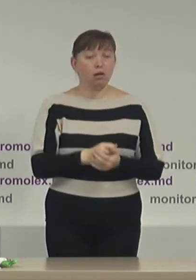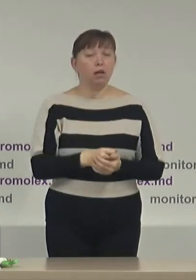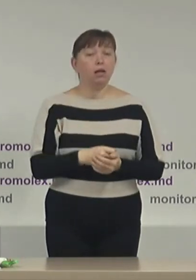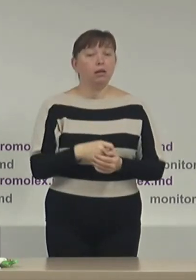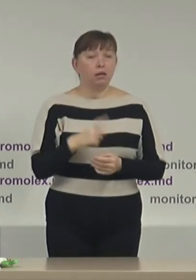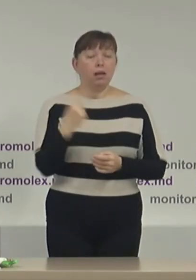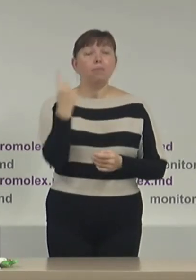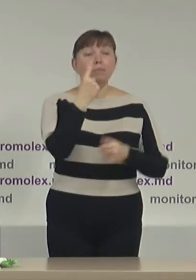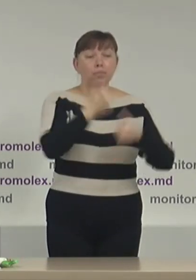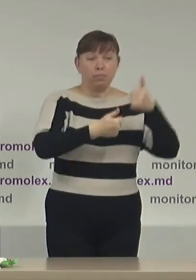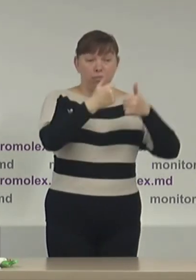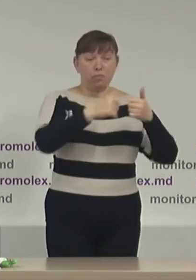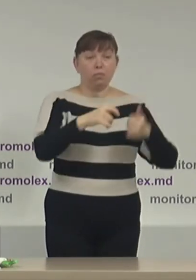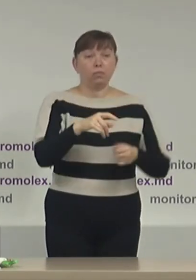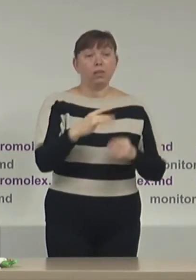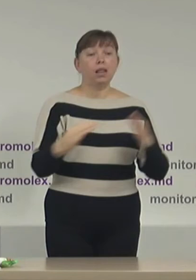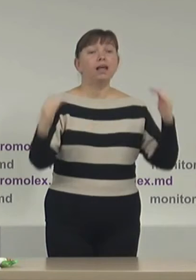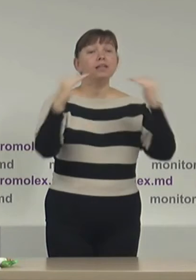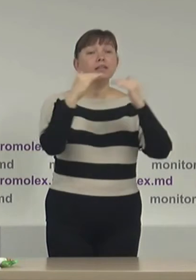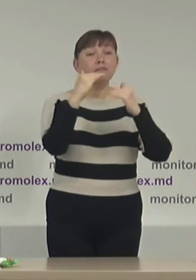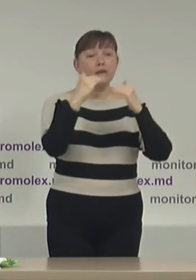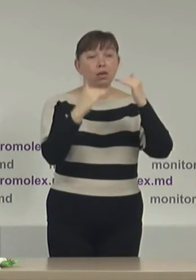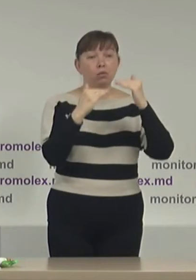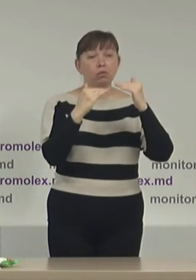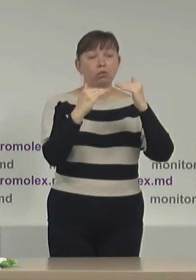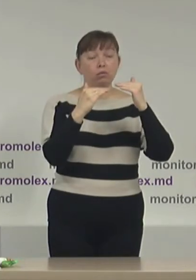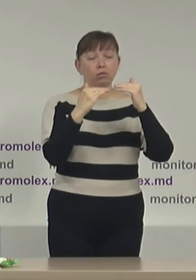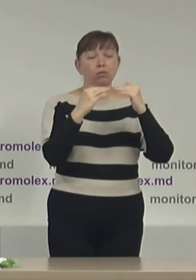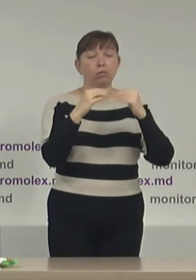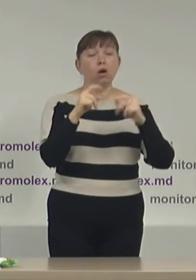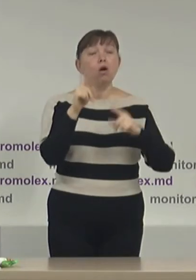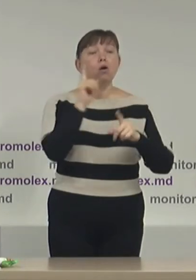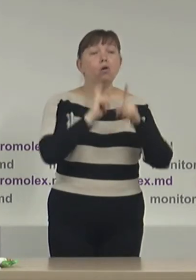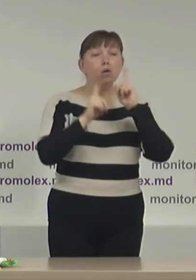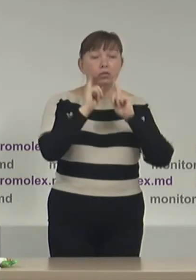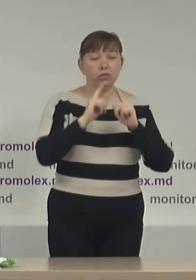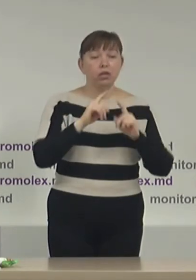litigations, after the first round of elections, at the level of